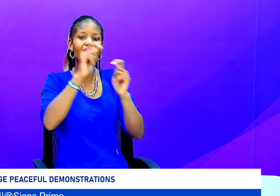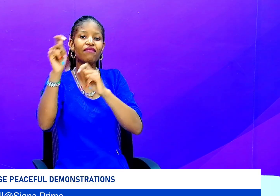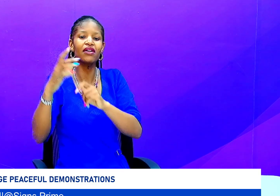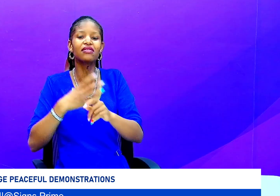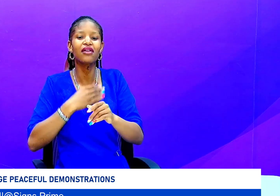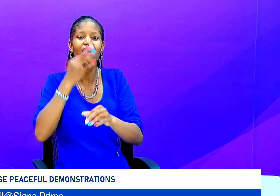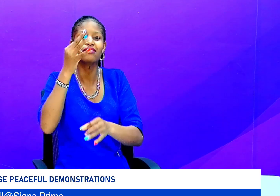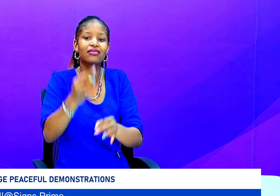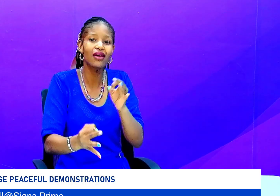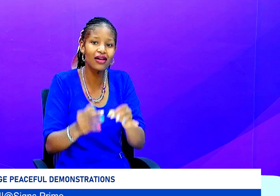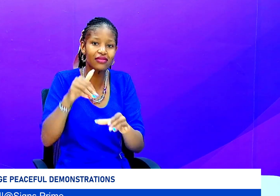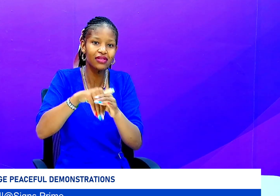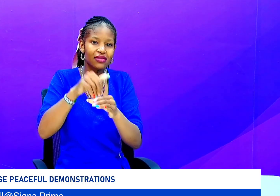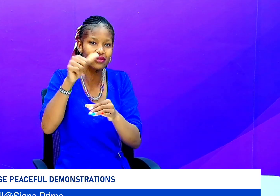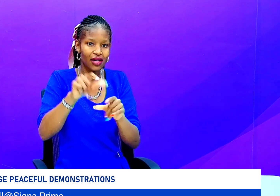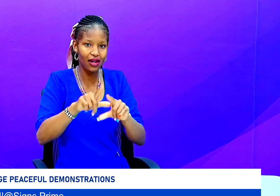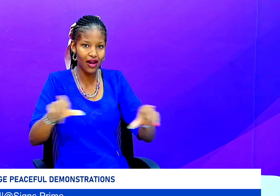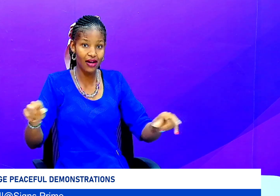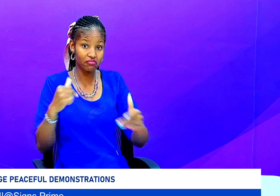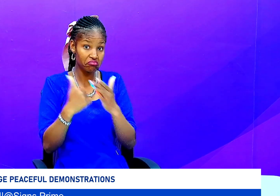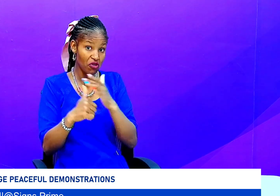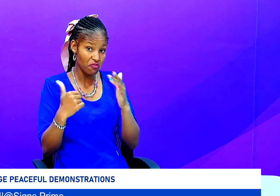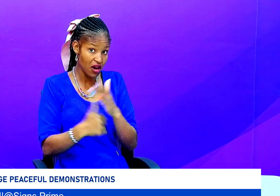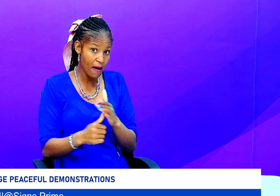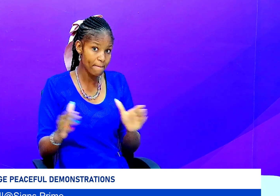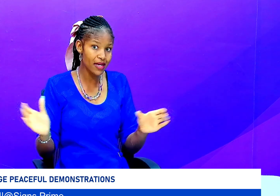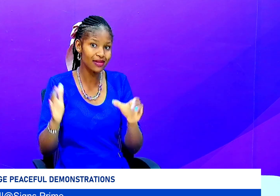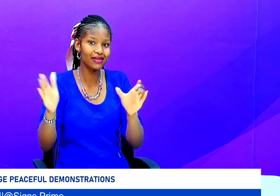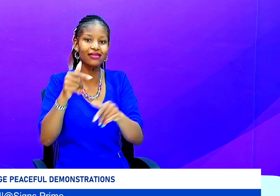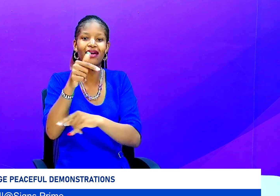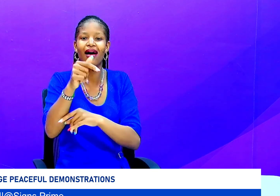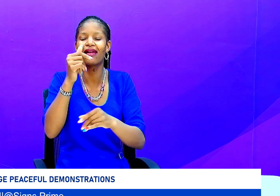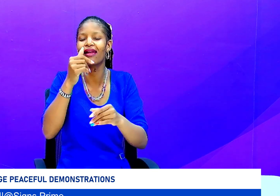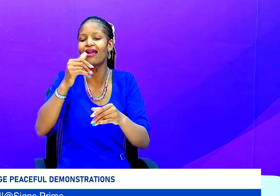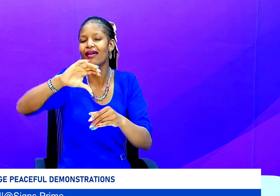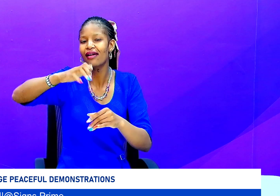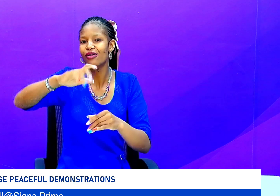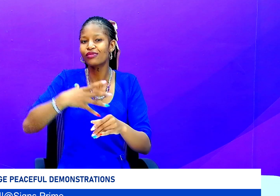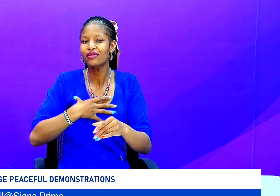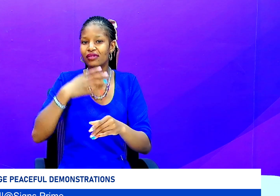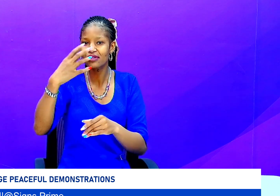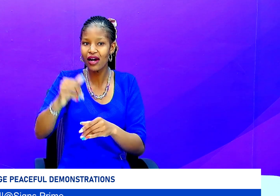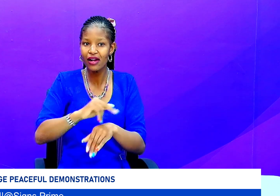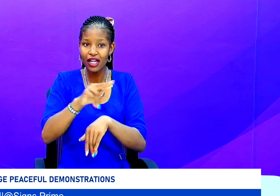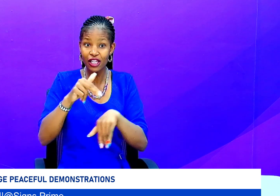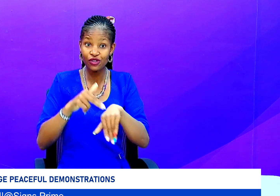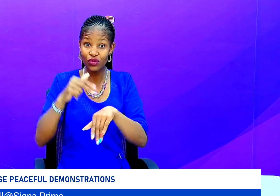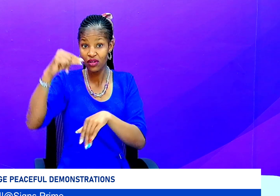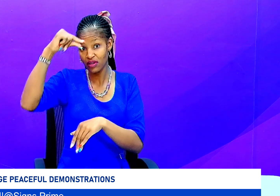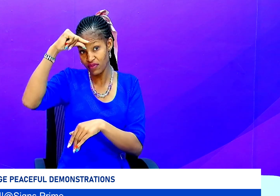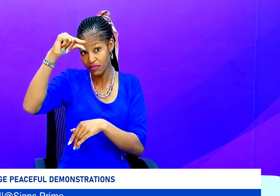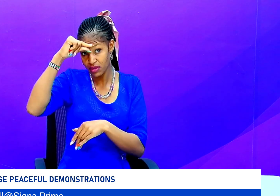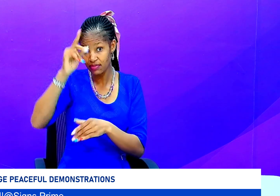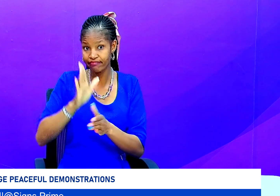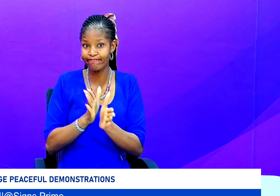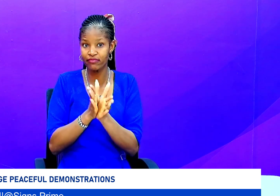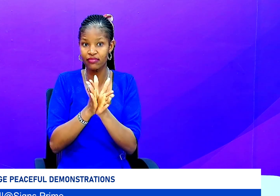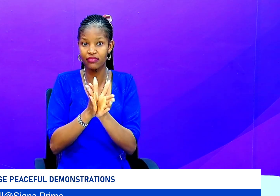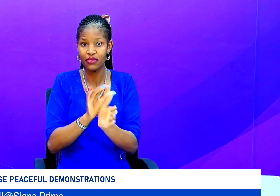The demonstrators vowed to continue pushing for transparency and justice in land matters, urging county and